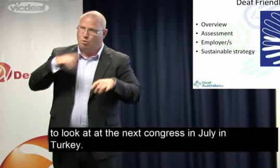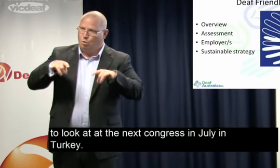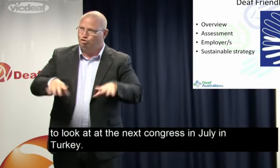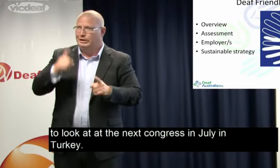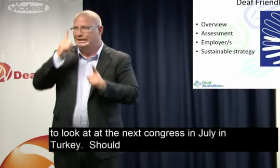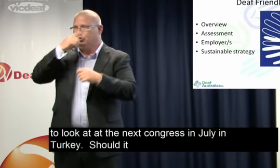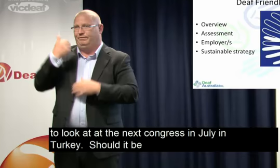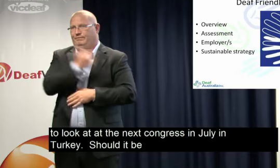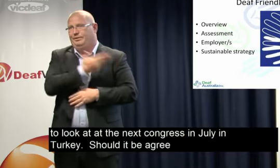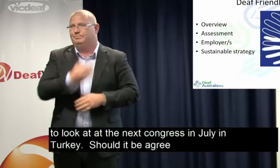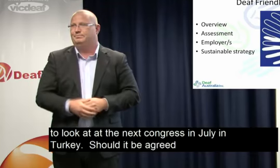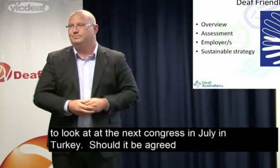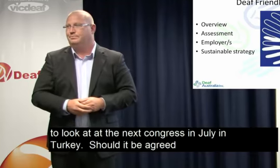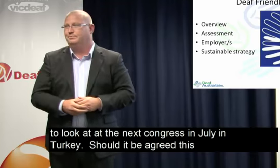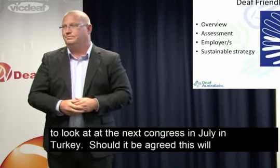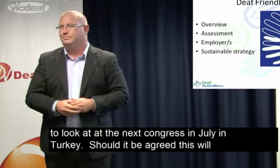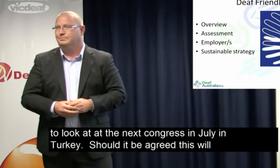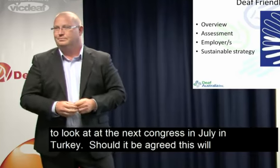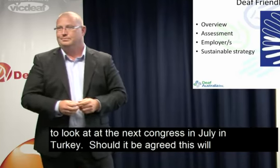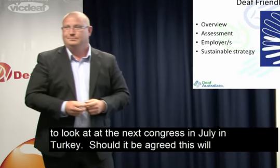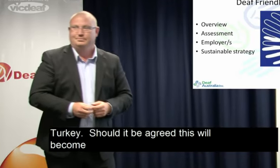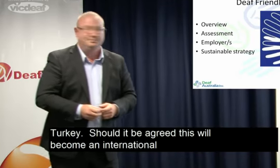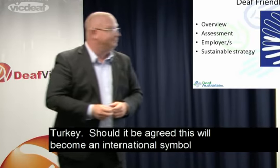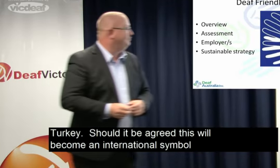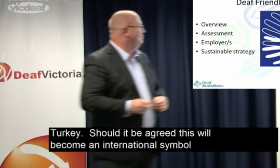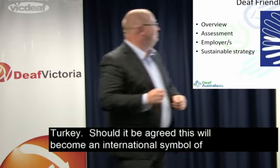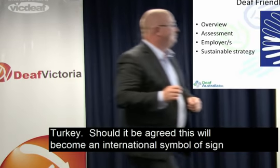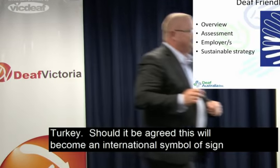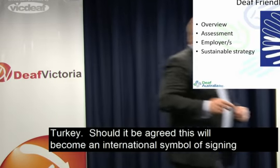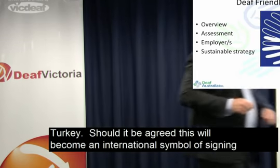world. And this was a Deaf Australia initiative.